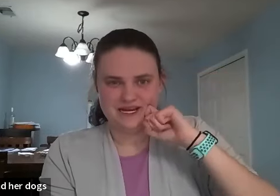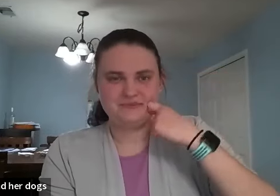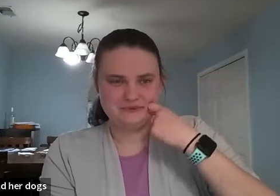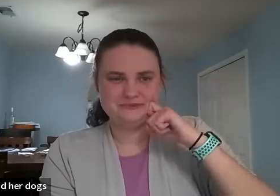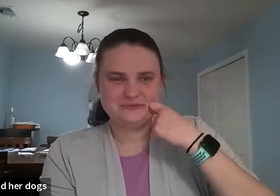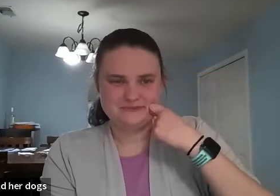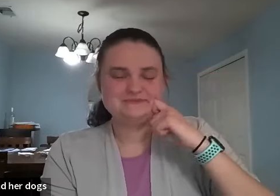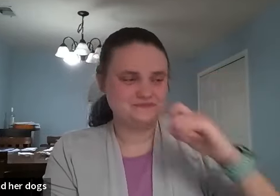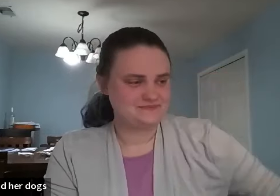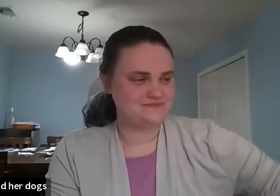apple.